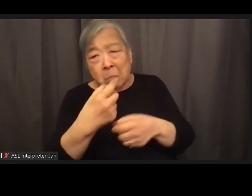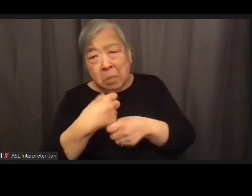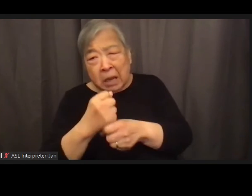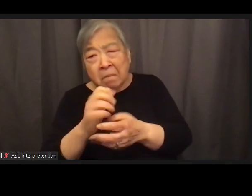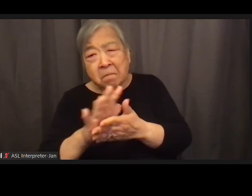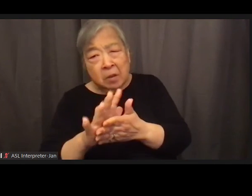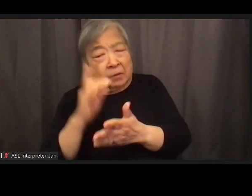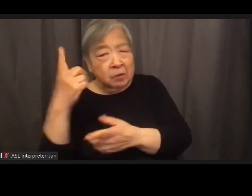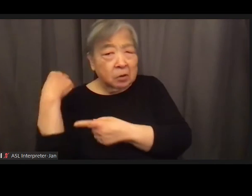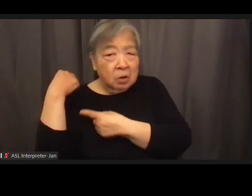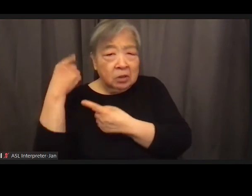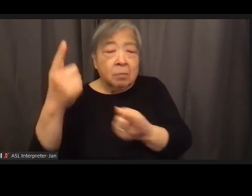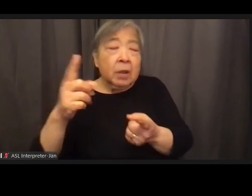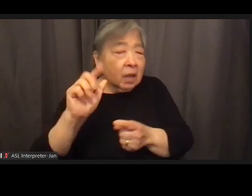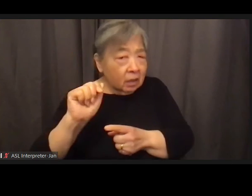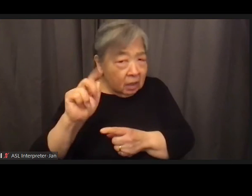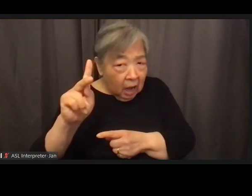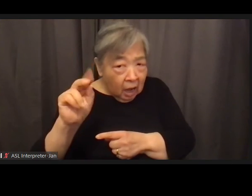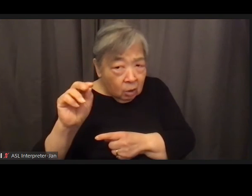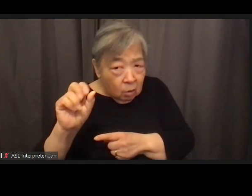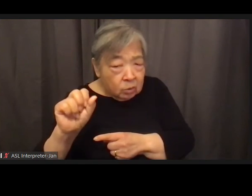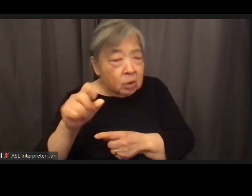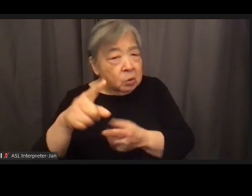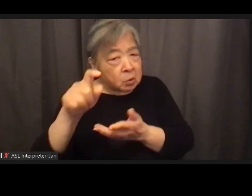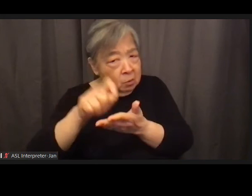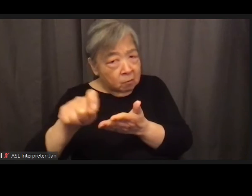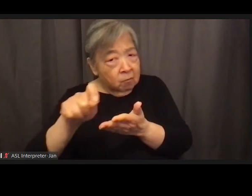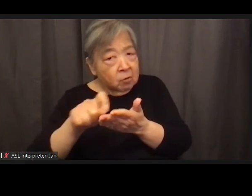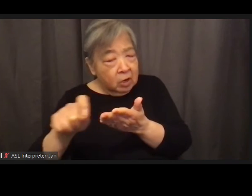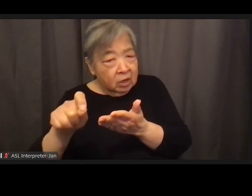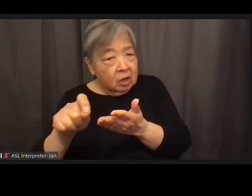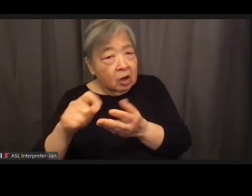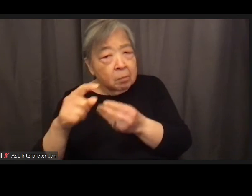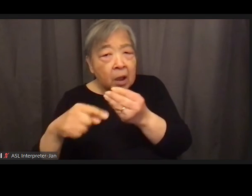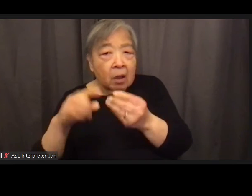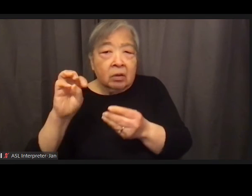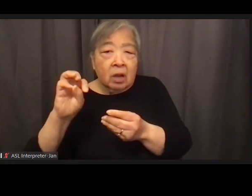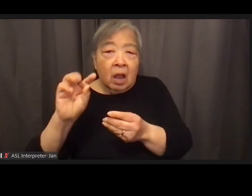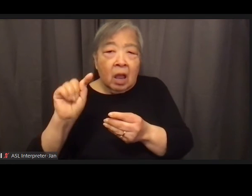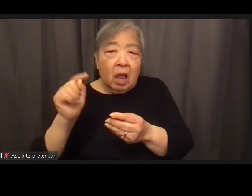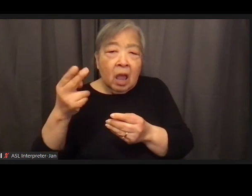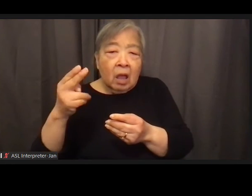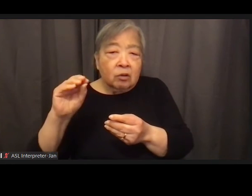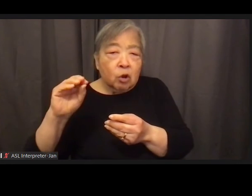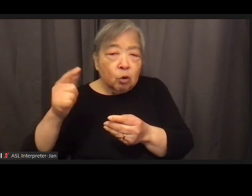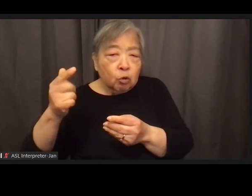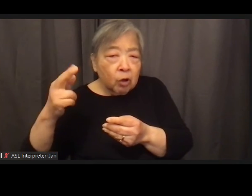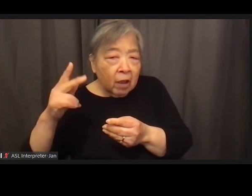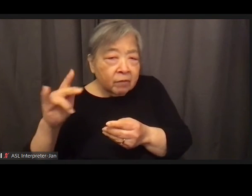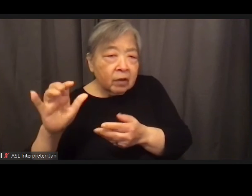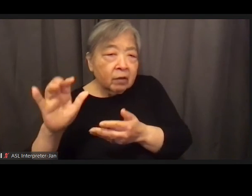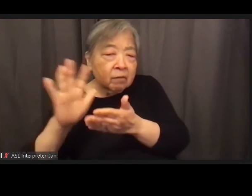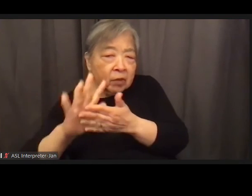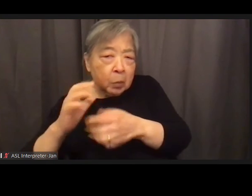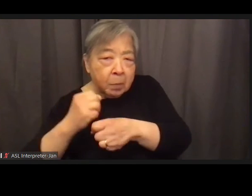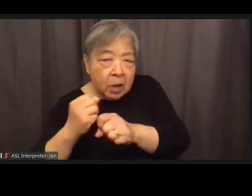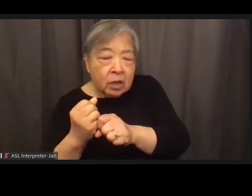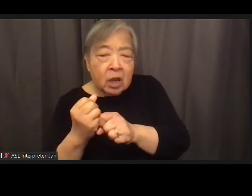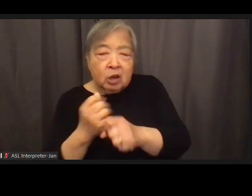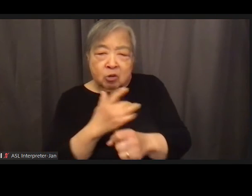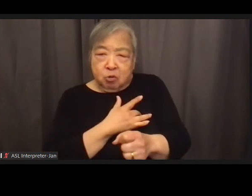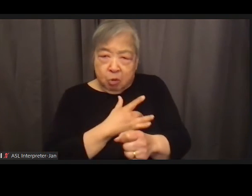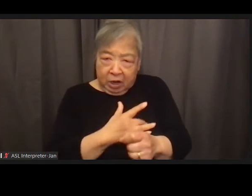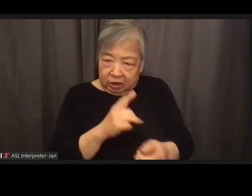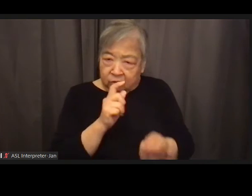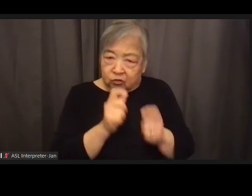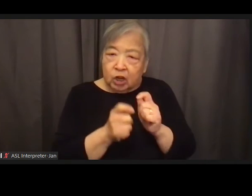also Ákos, you in particular have written quite a bit about ethnographic filmmaking and the changing trends and stuff, and we've